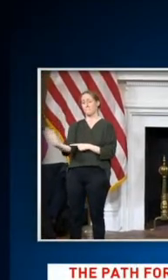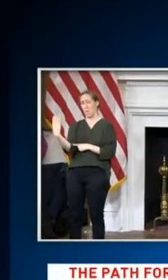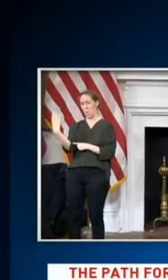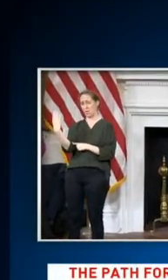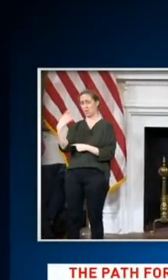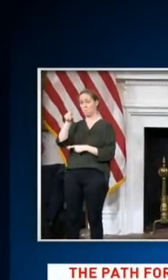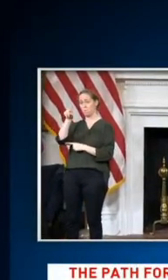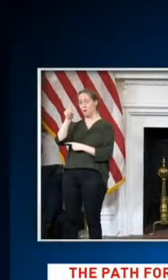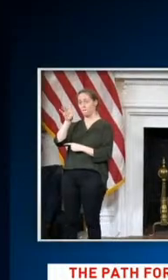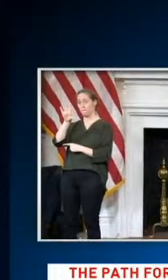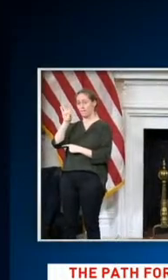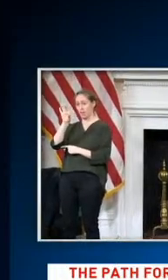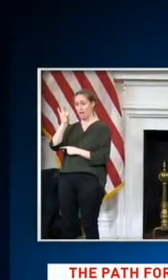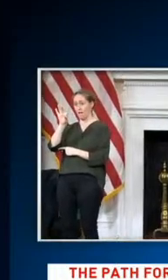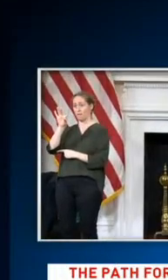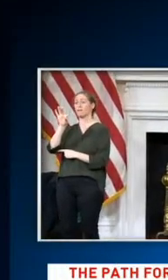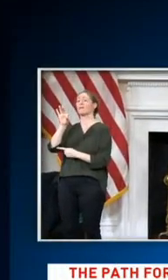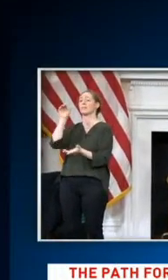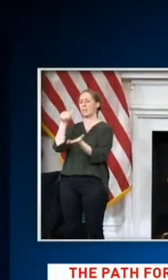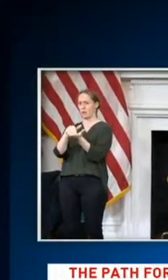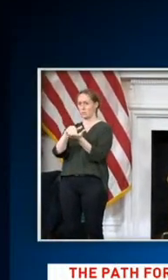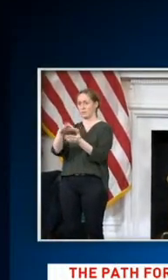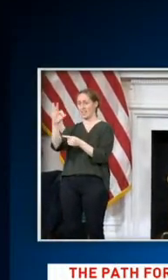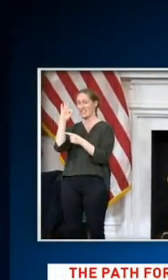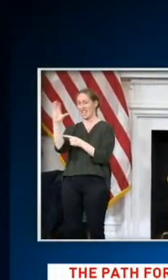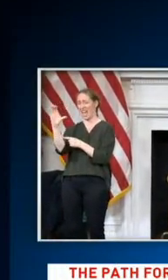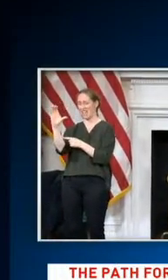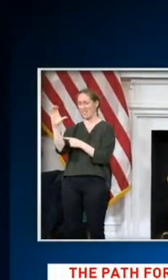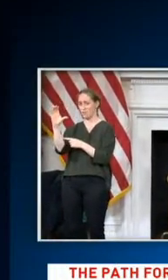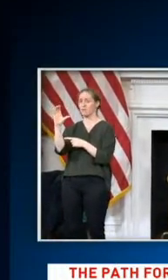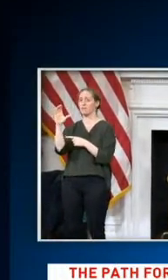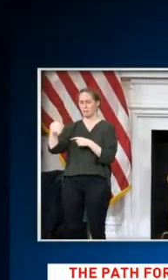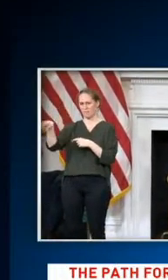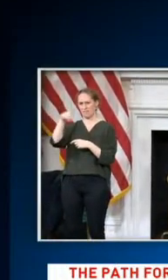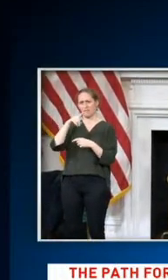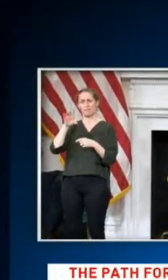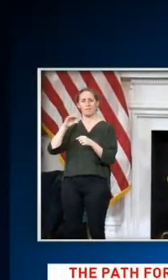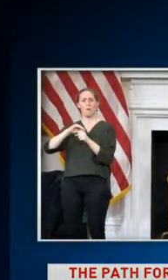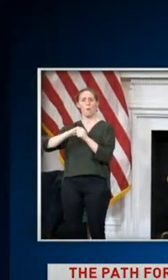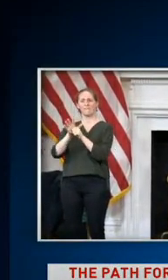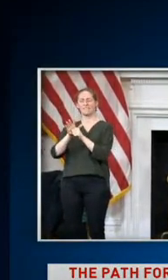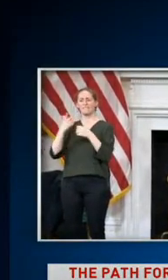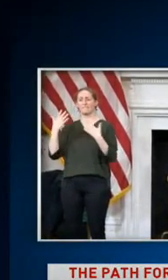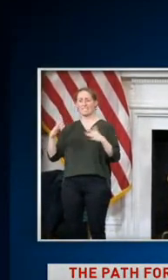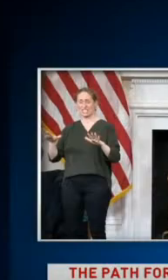159,900 confirmed cases of COVID-19, including an additional